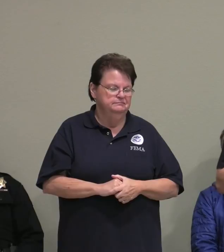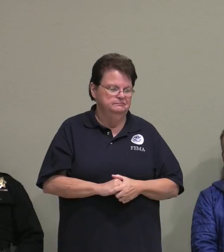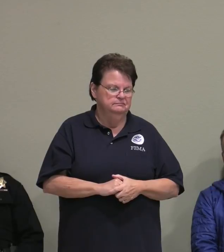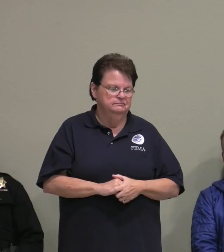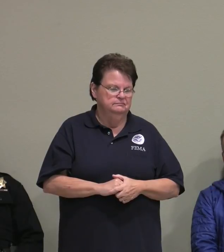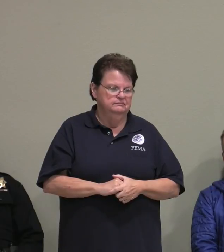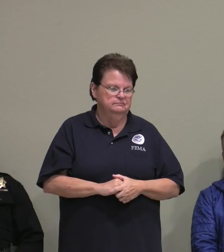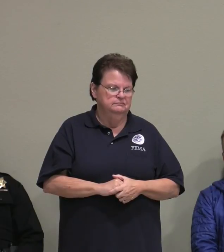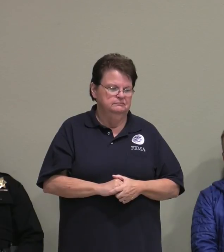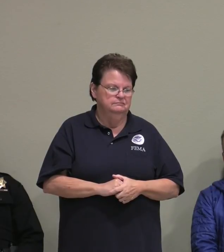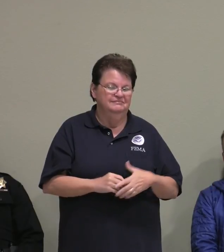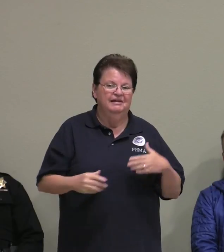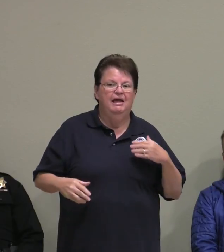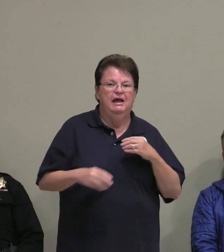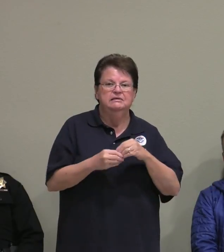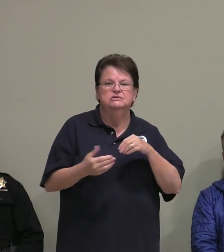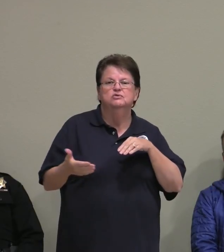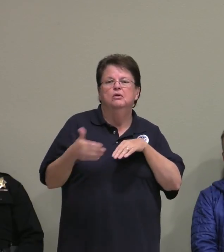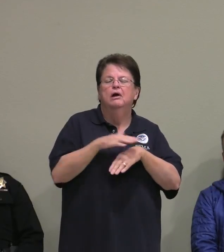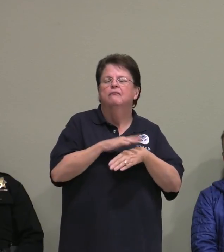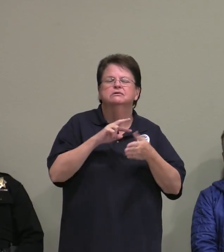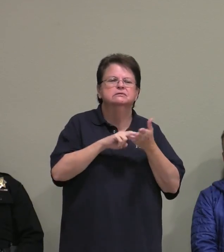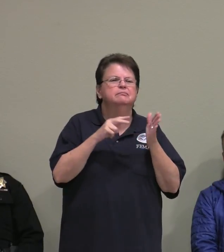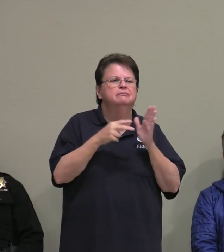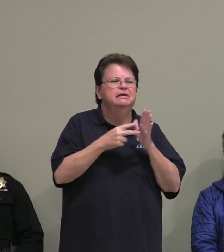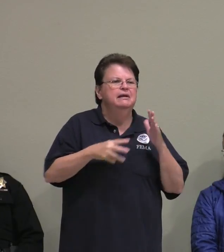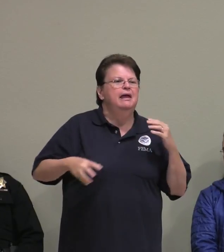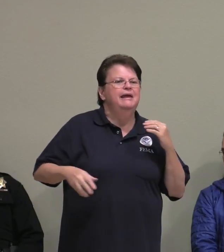Additional coverage is additional living expense coverage.